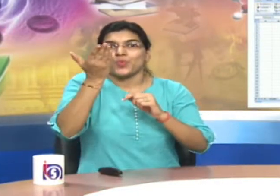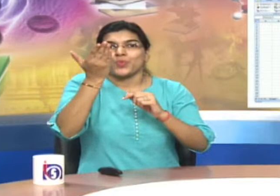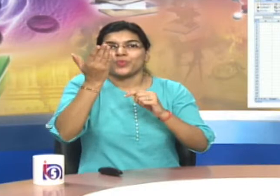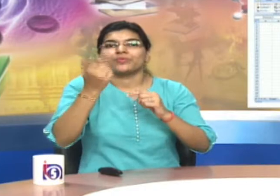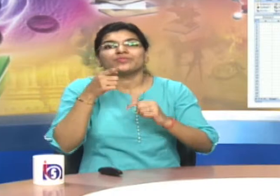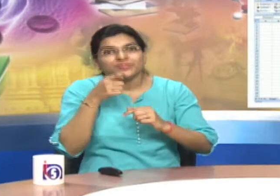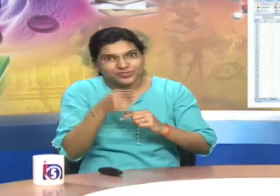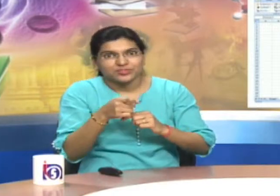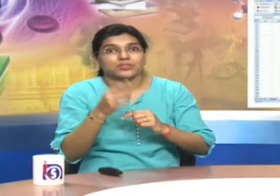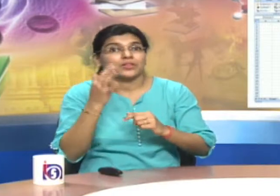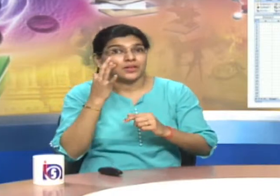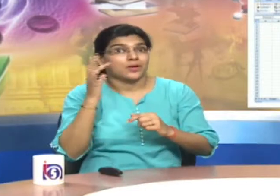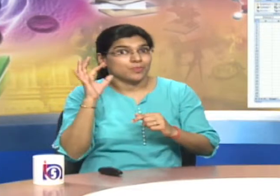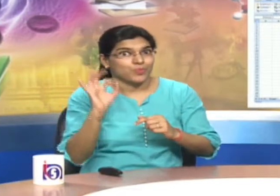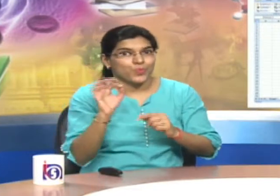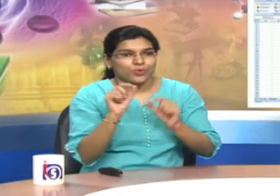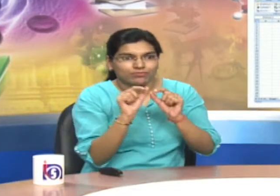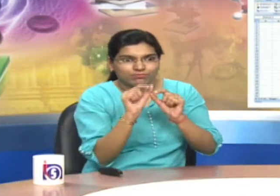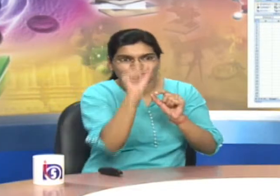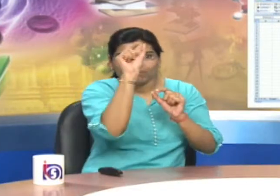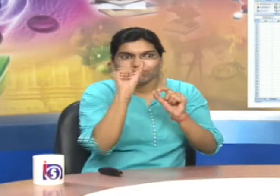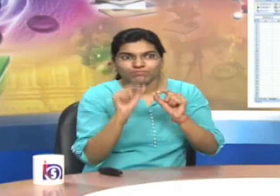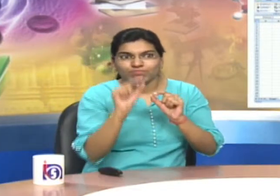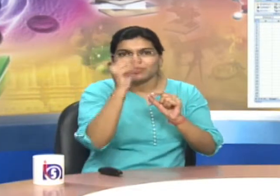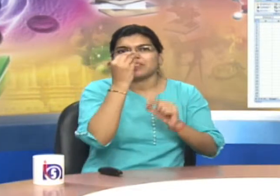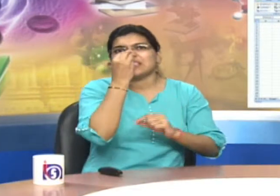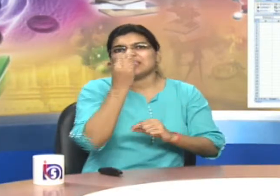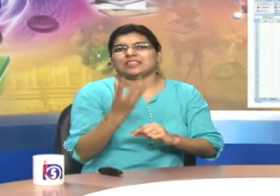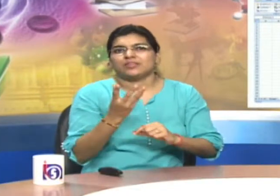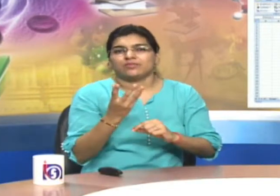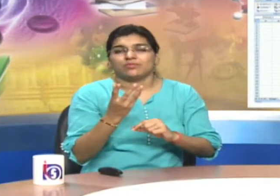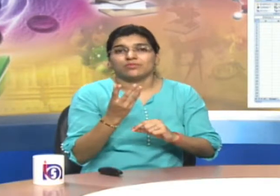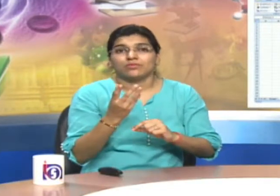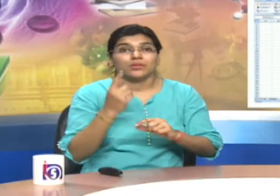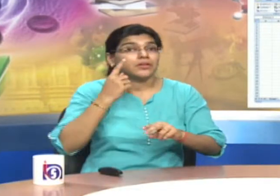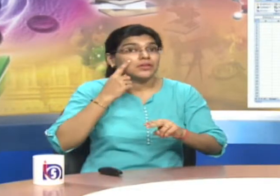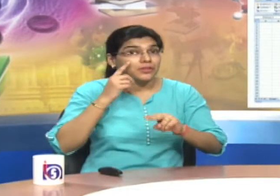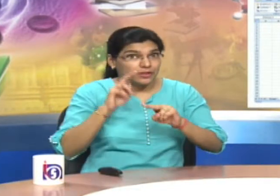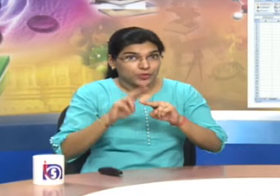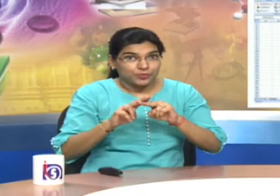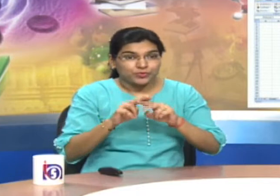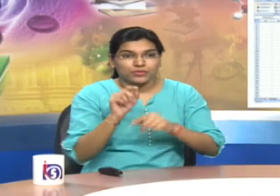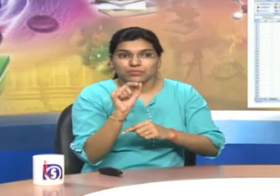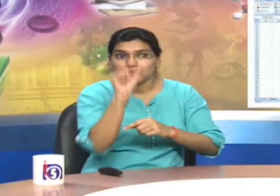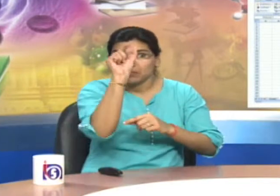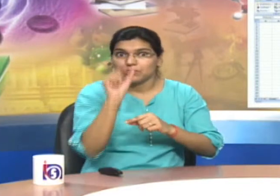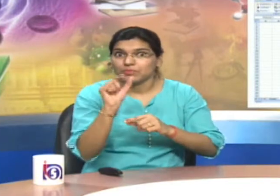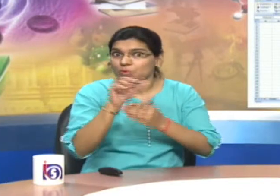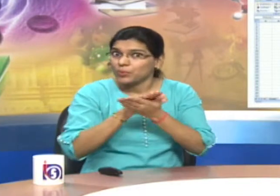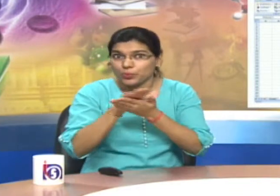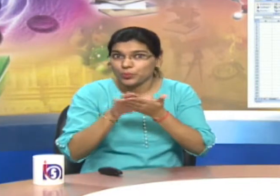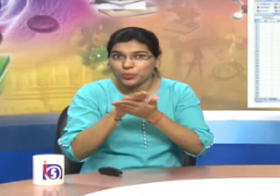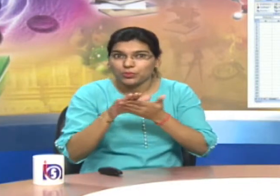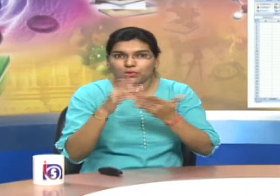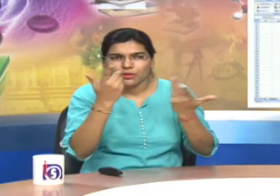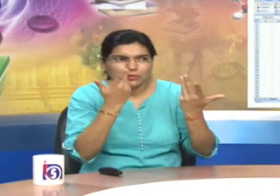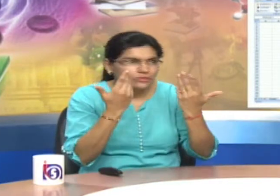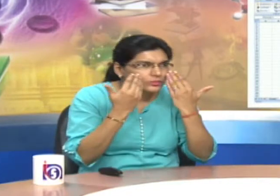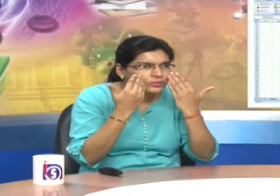got less marks and the other subject has got more marks. So it is really easy. If it is not shown with the